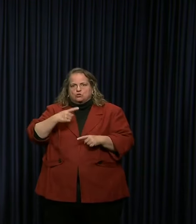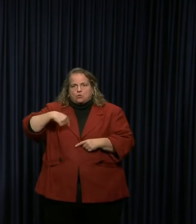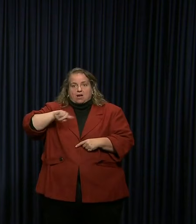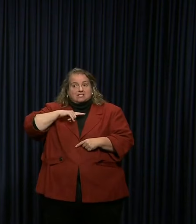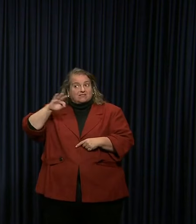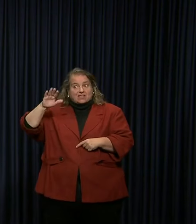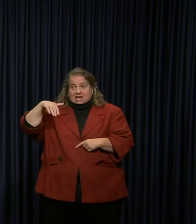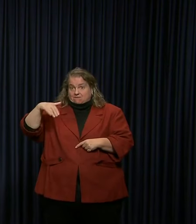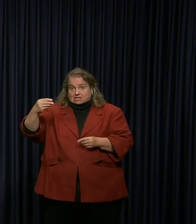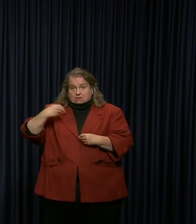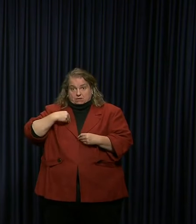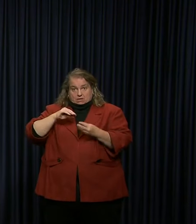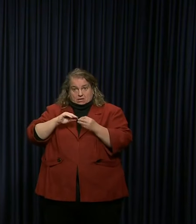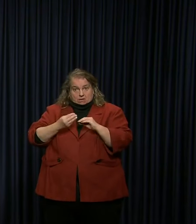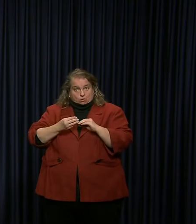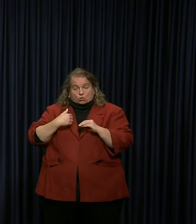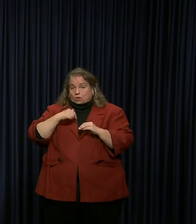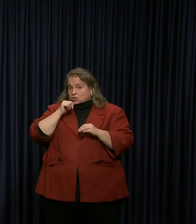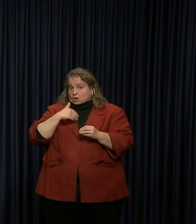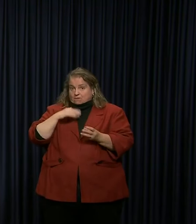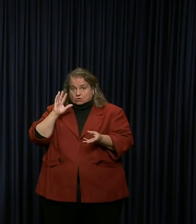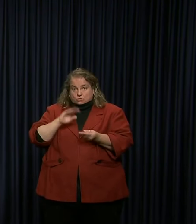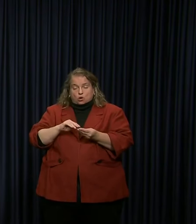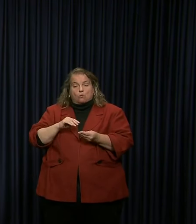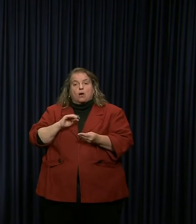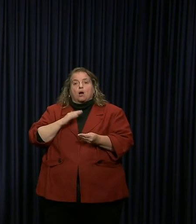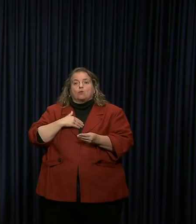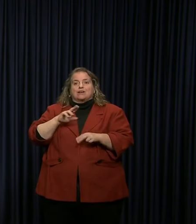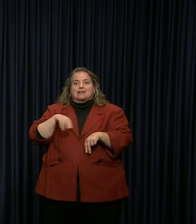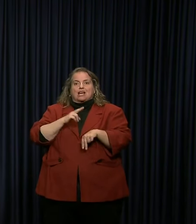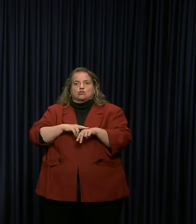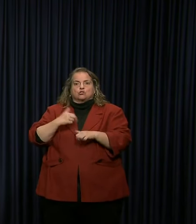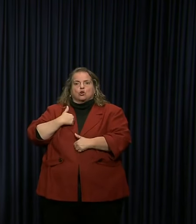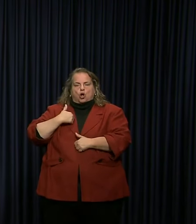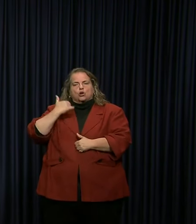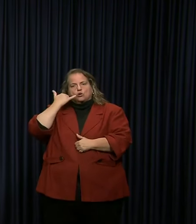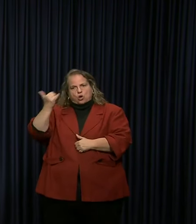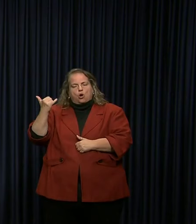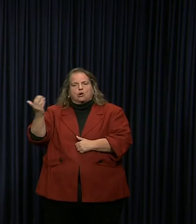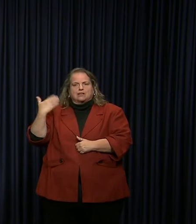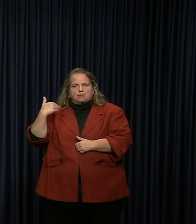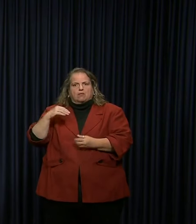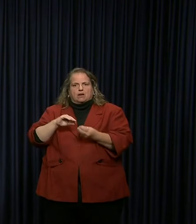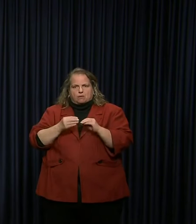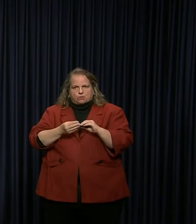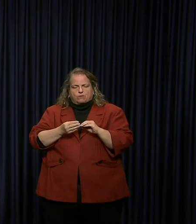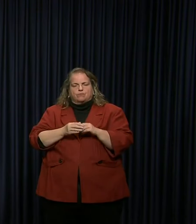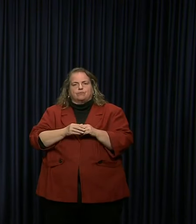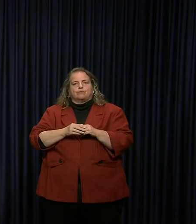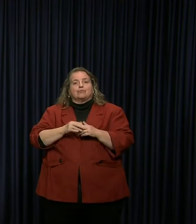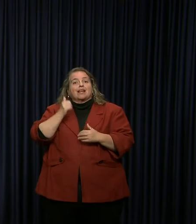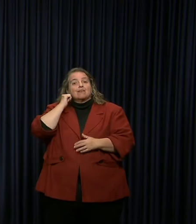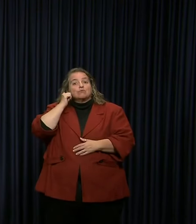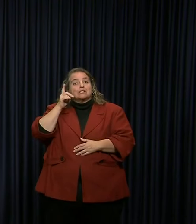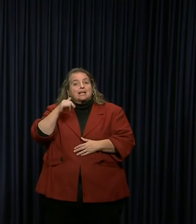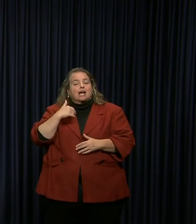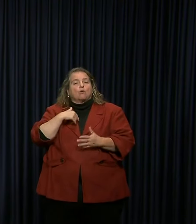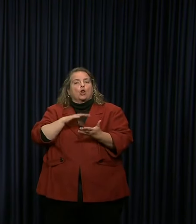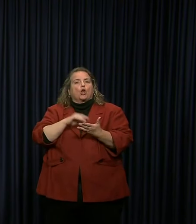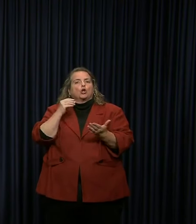they haven't given us that number and we don't have the total, our National Guard has been helping out with that and has been a big help. Now, every day we learn about